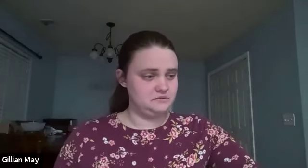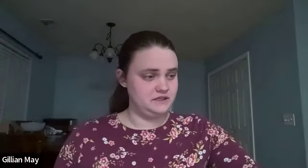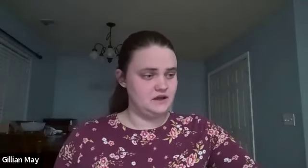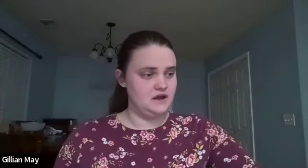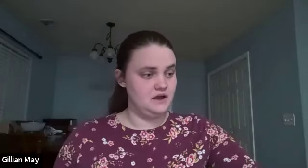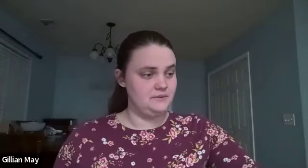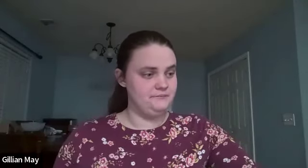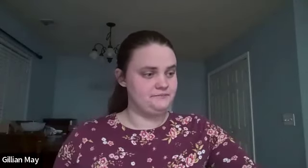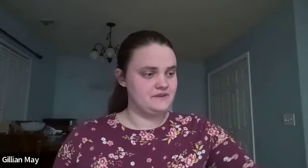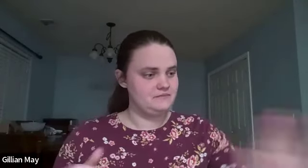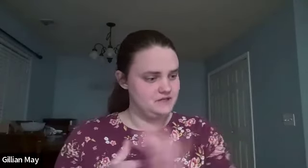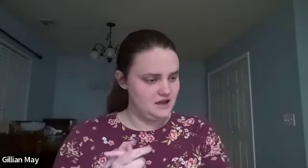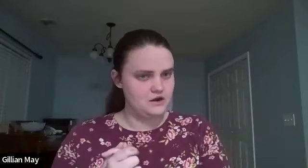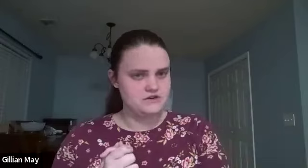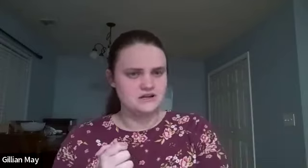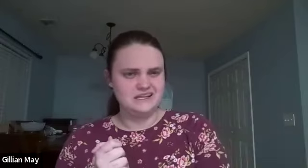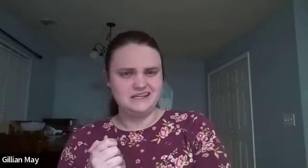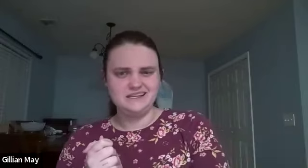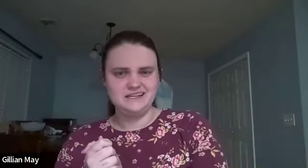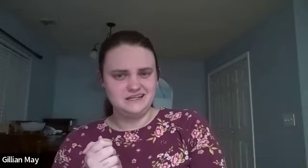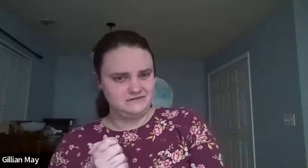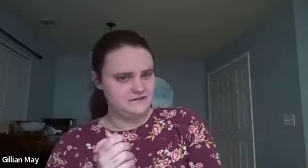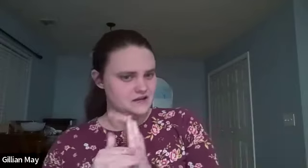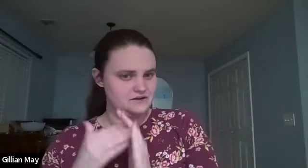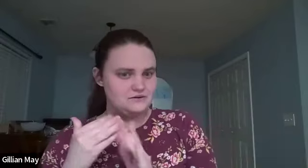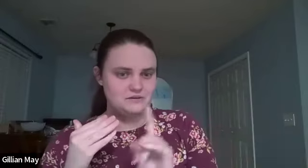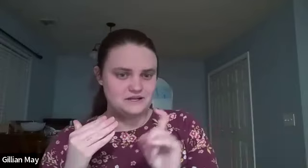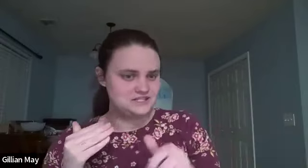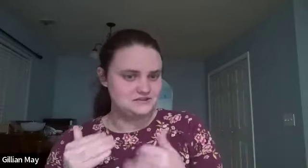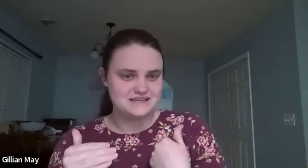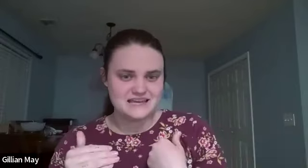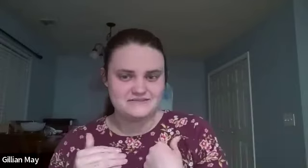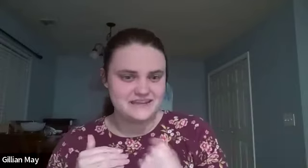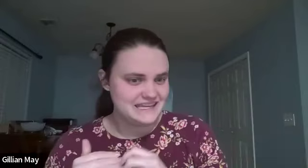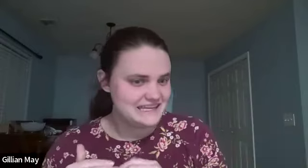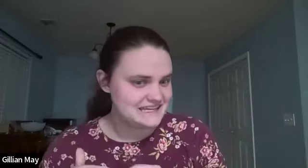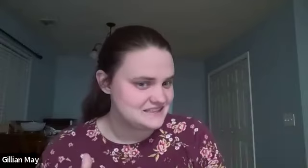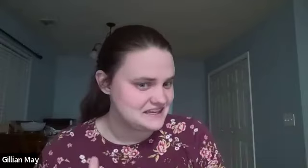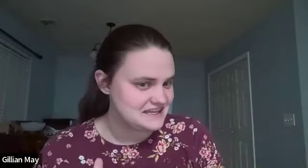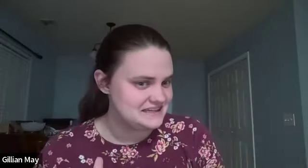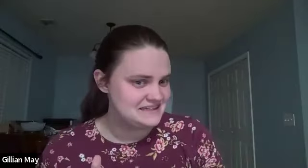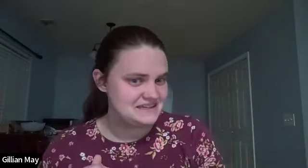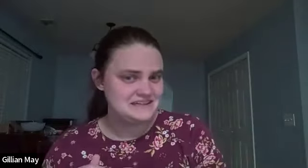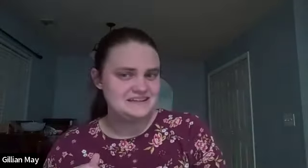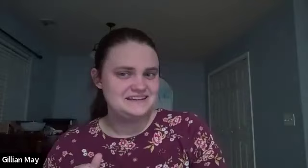week. But yeah, are there any final questions you guys have? Anything that